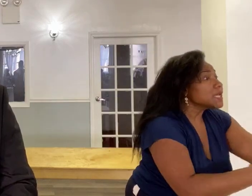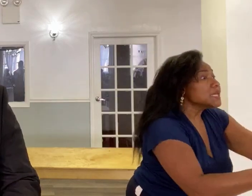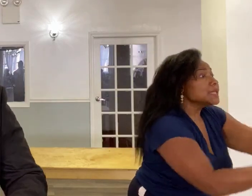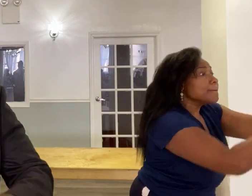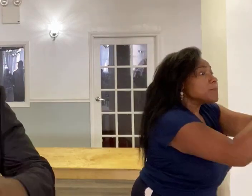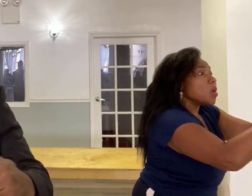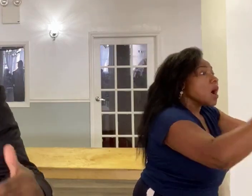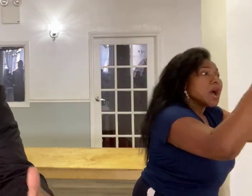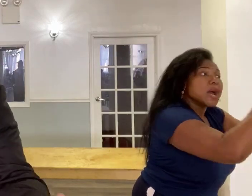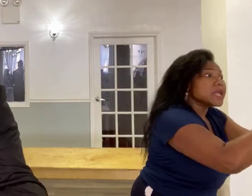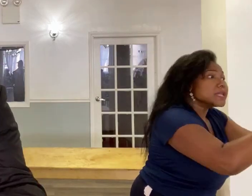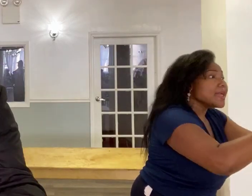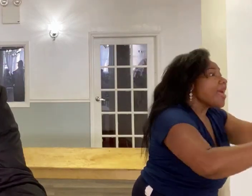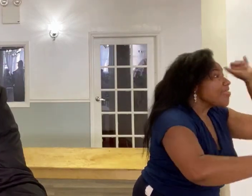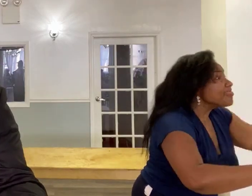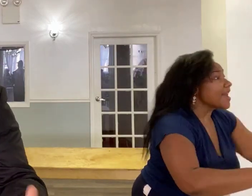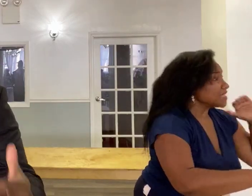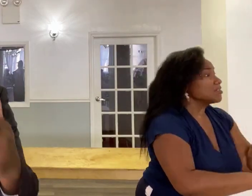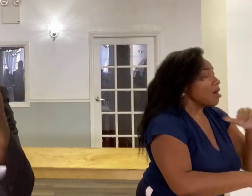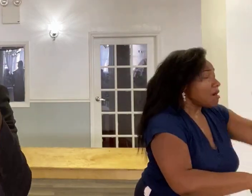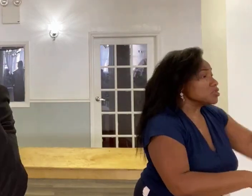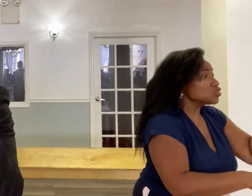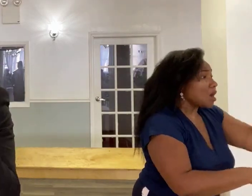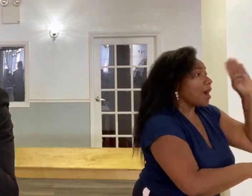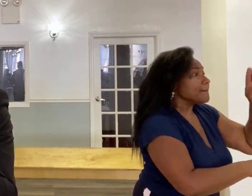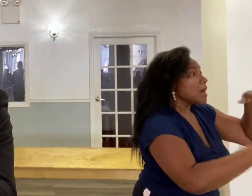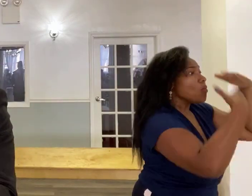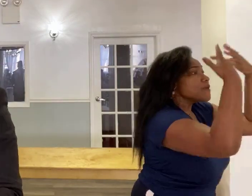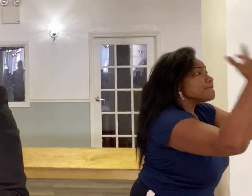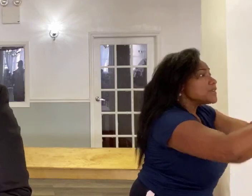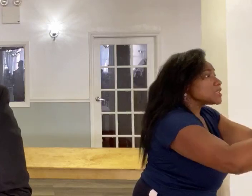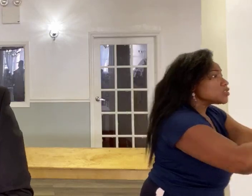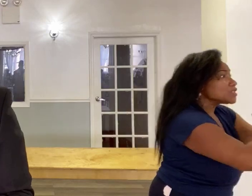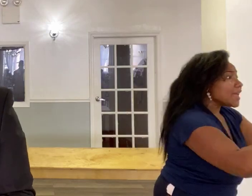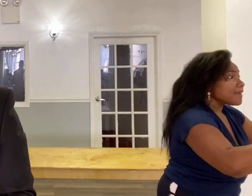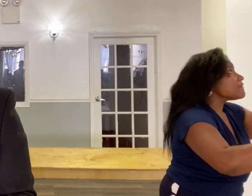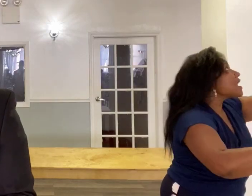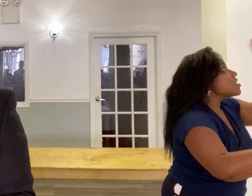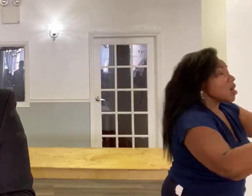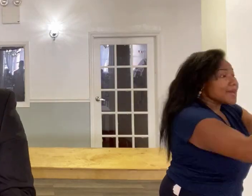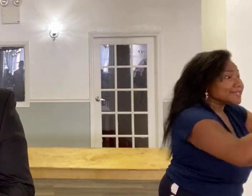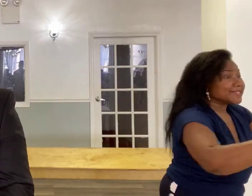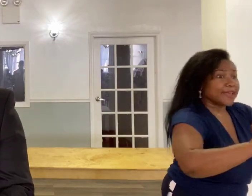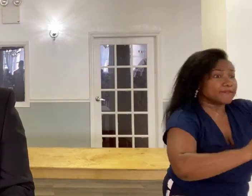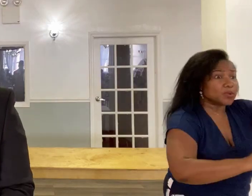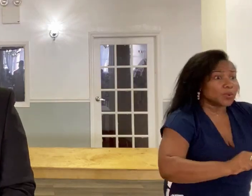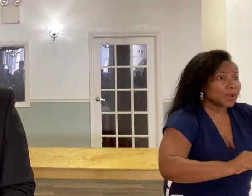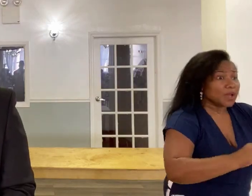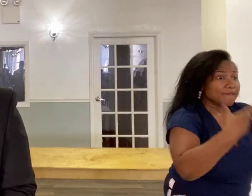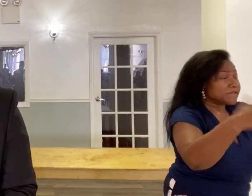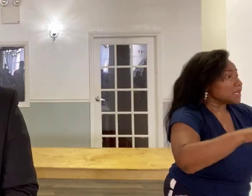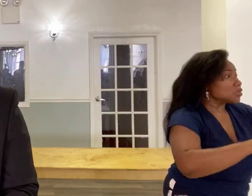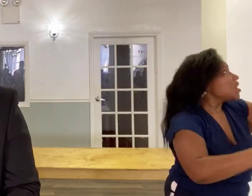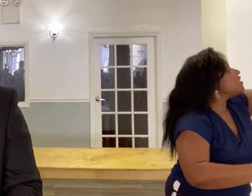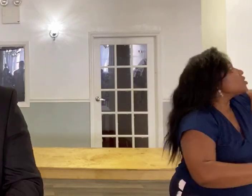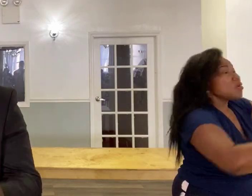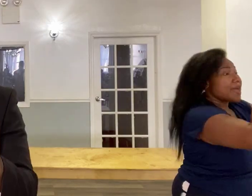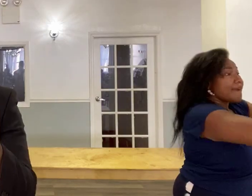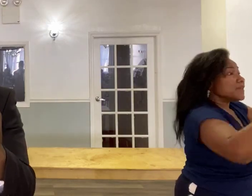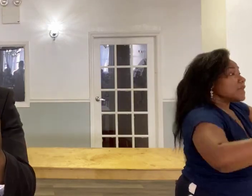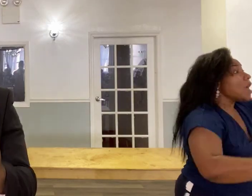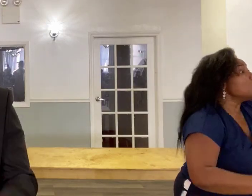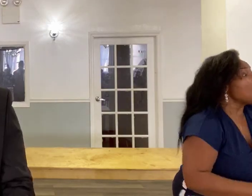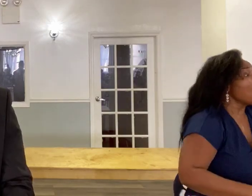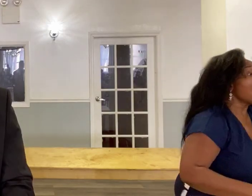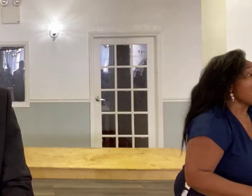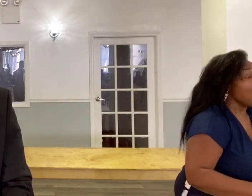evangelism. This is not optional as far as a command of Jesus Christ. It is a command. And so I encourage you to